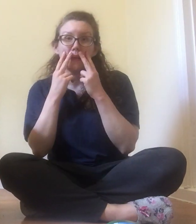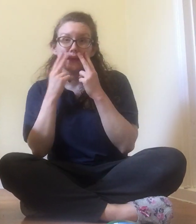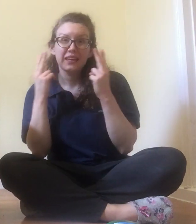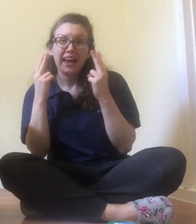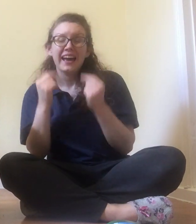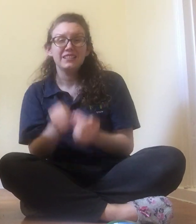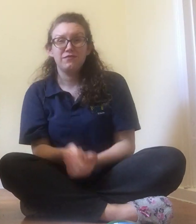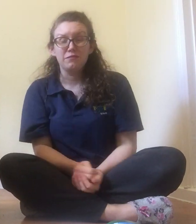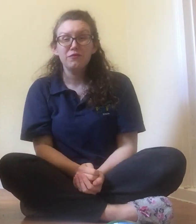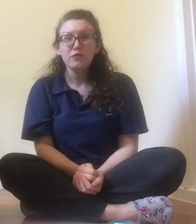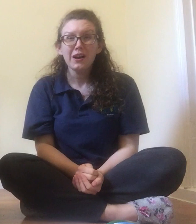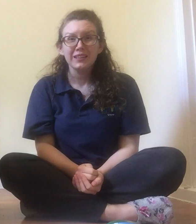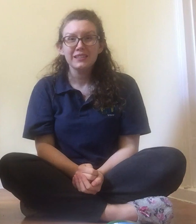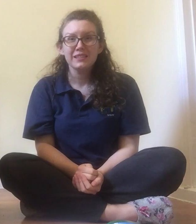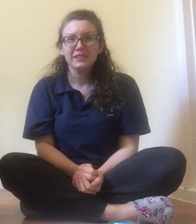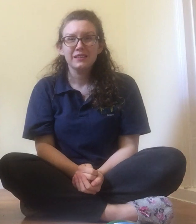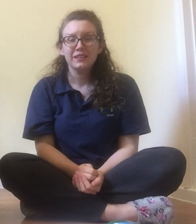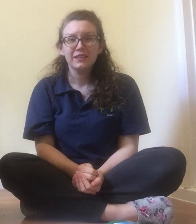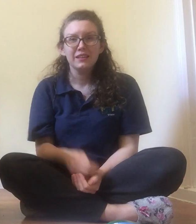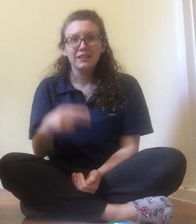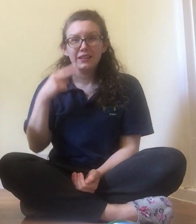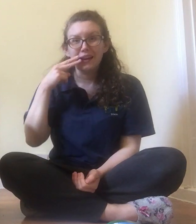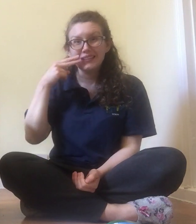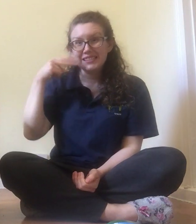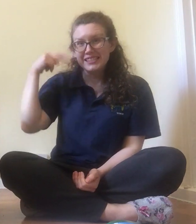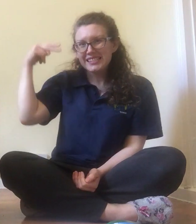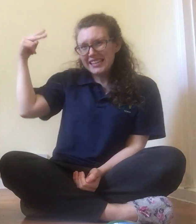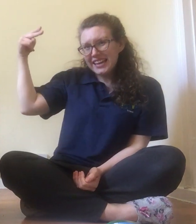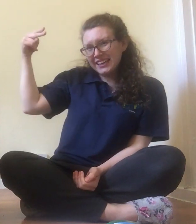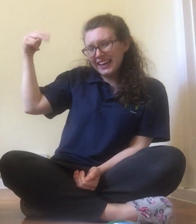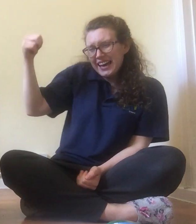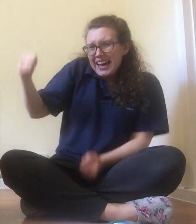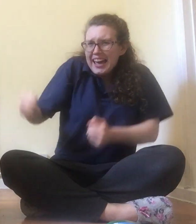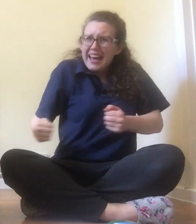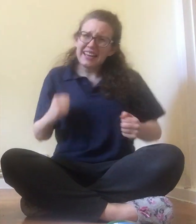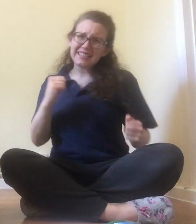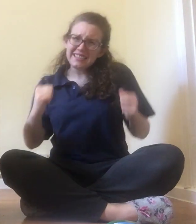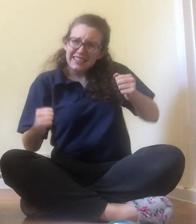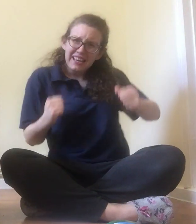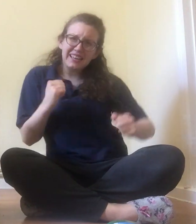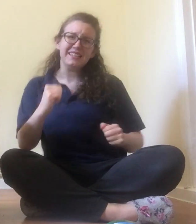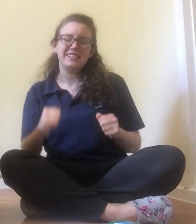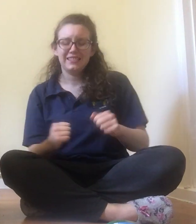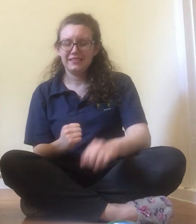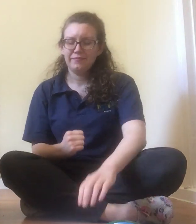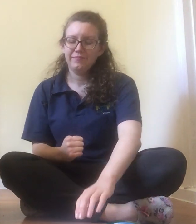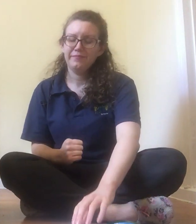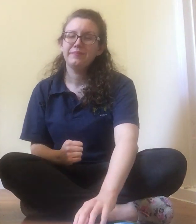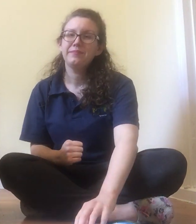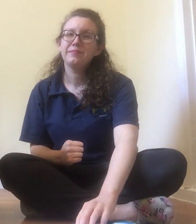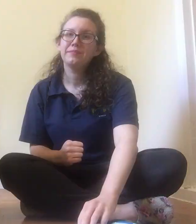The cat from France likes to sing and dance.